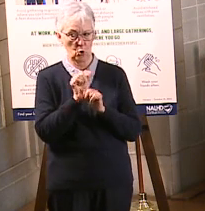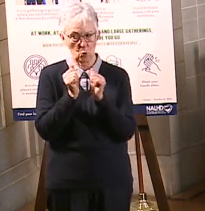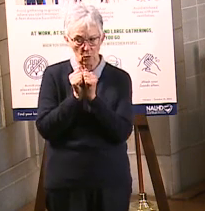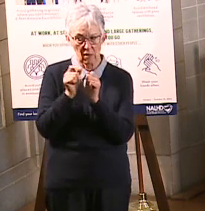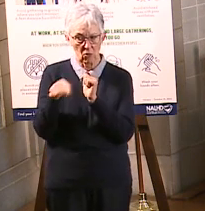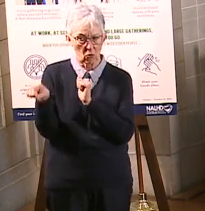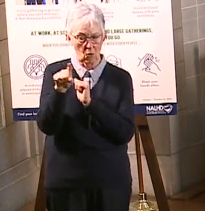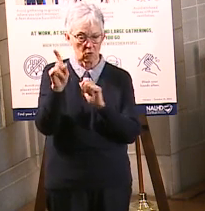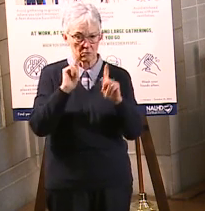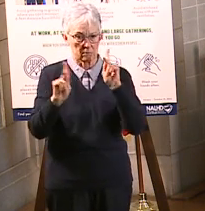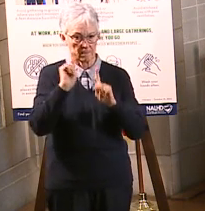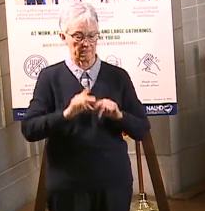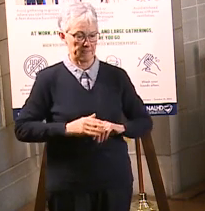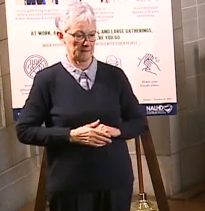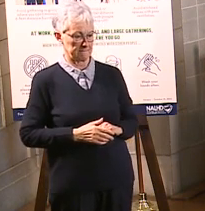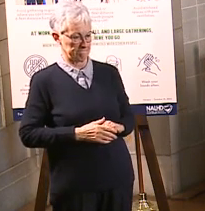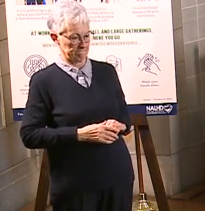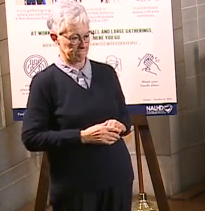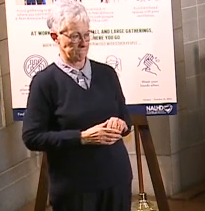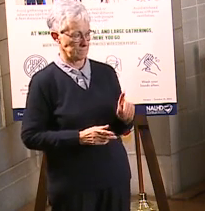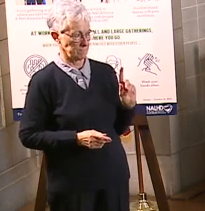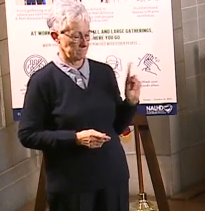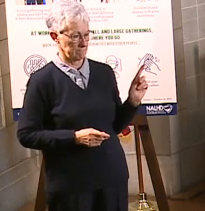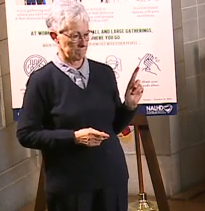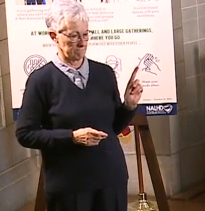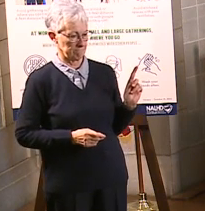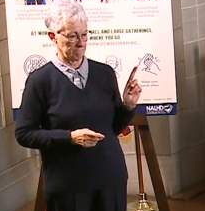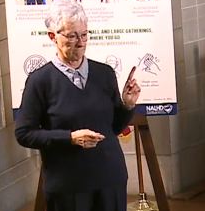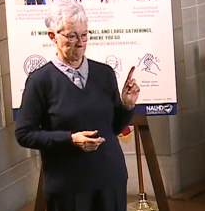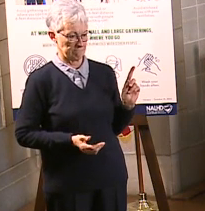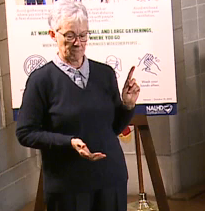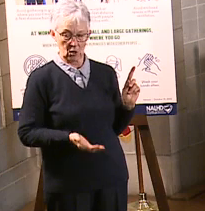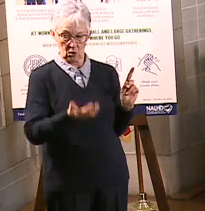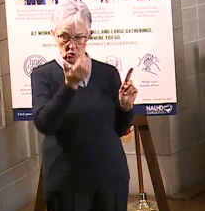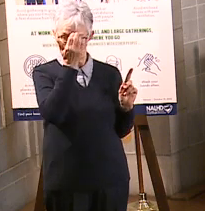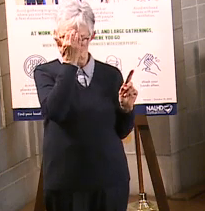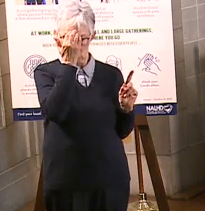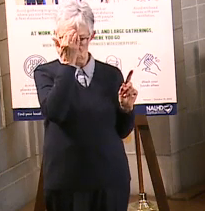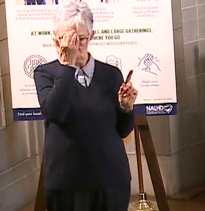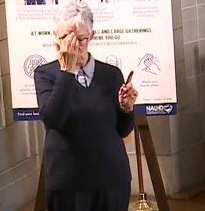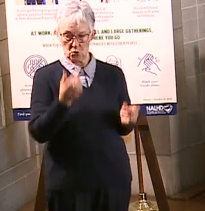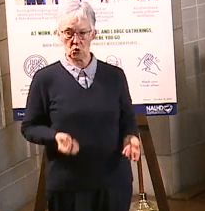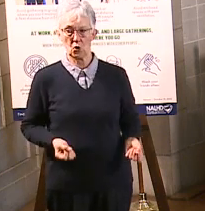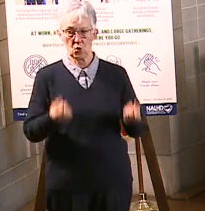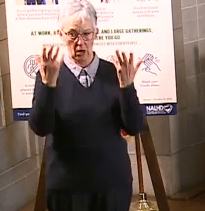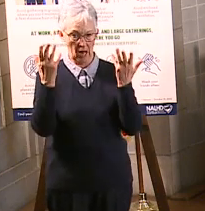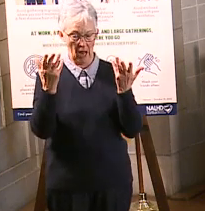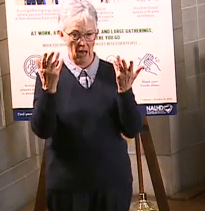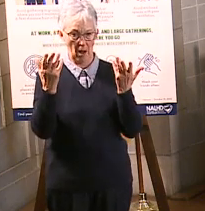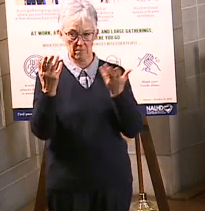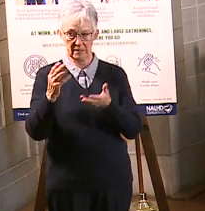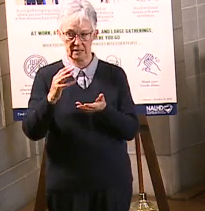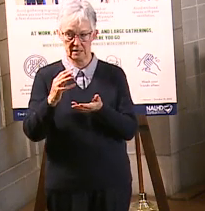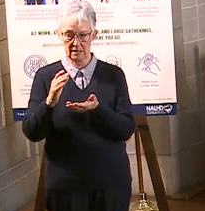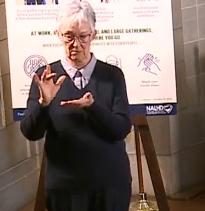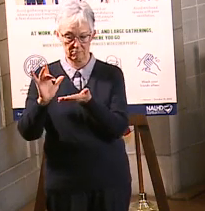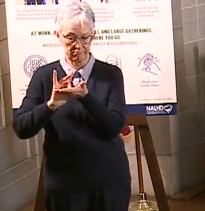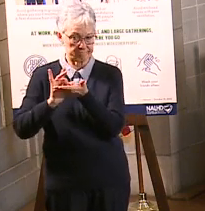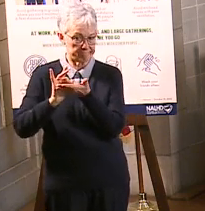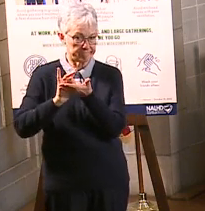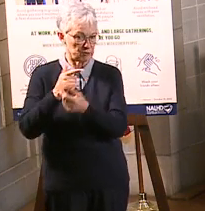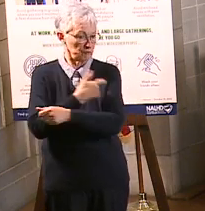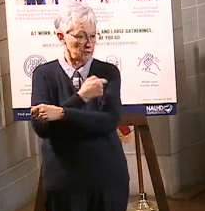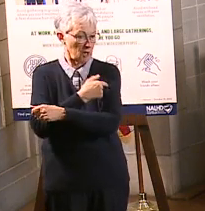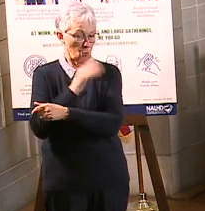do you have a number on how many doses Nebraska will receive through the new pharmacy program? So the question was, do we have a number on how many doses